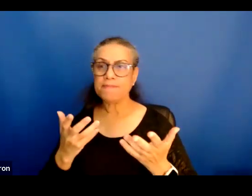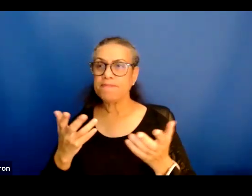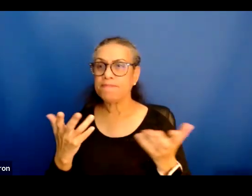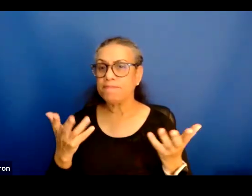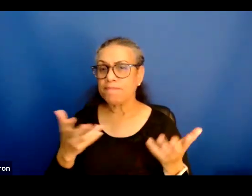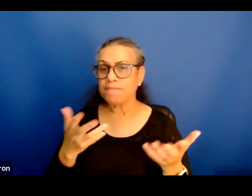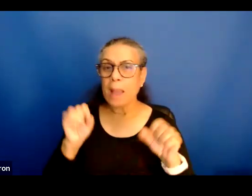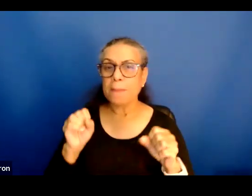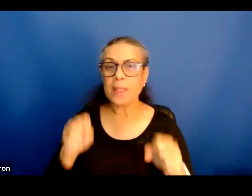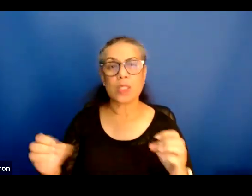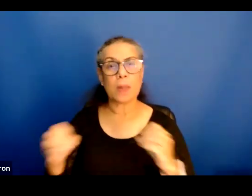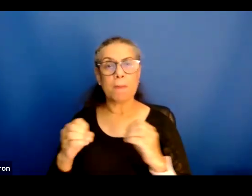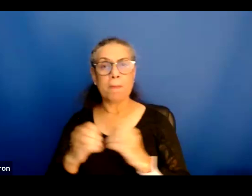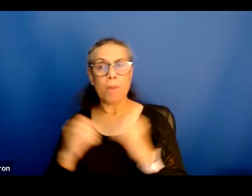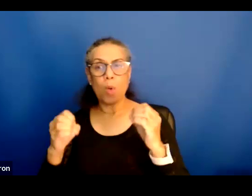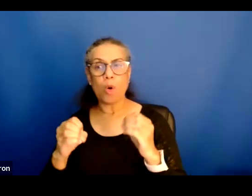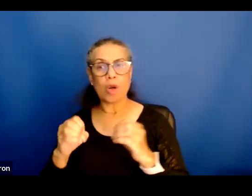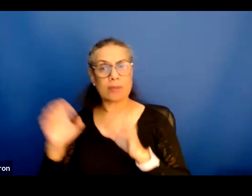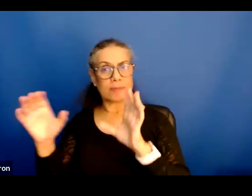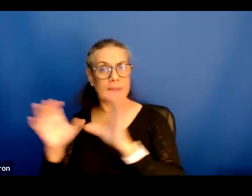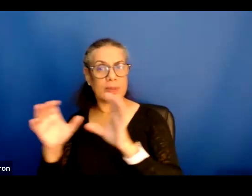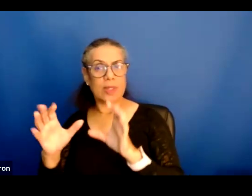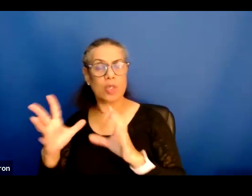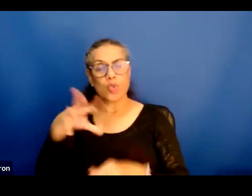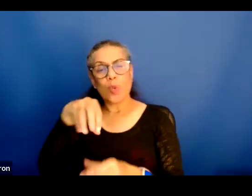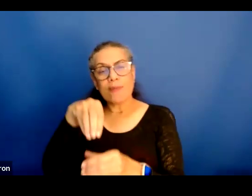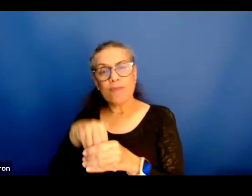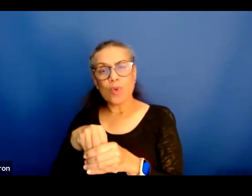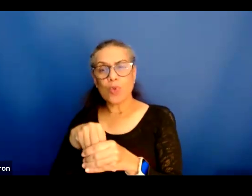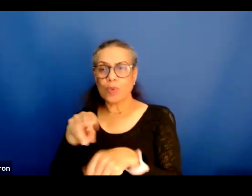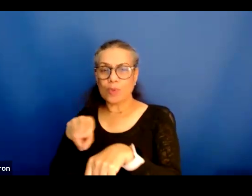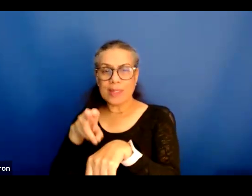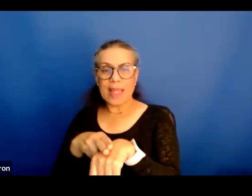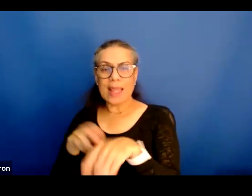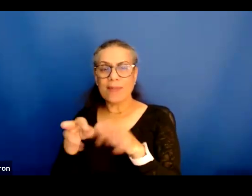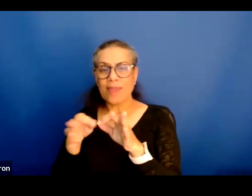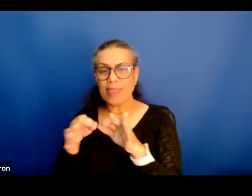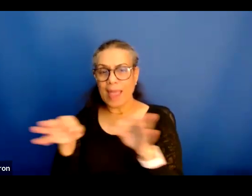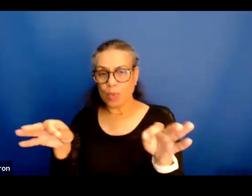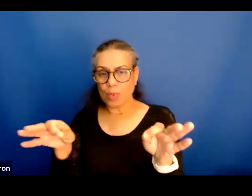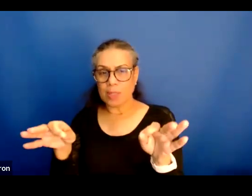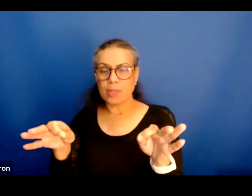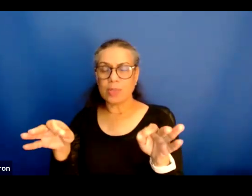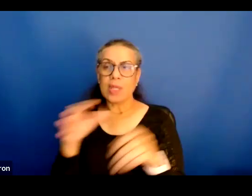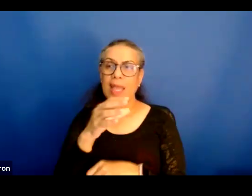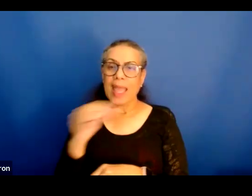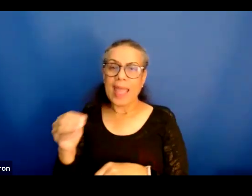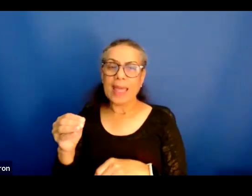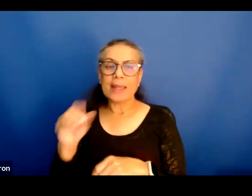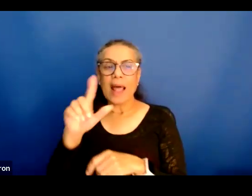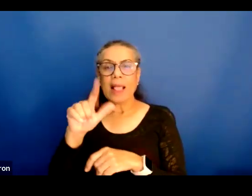more credentials to be able to infuse native language instruction and literacy in the